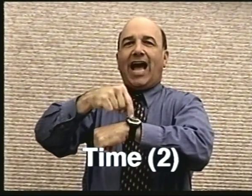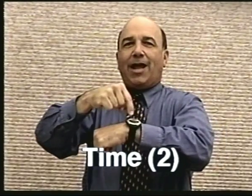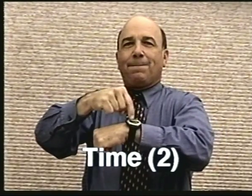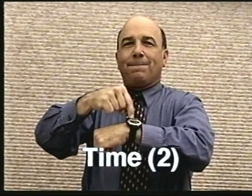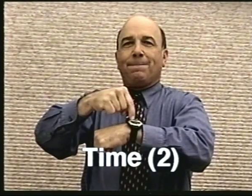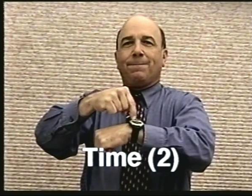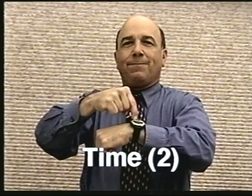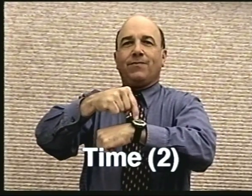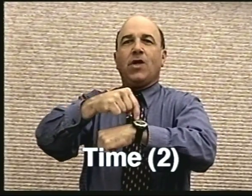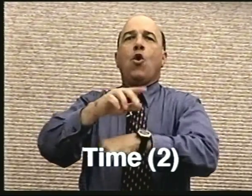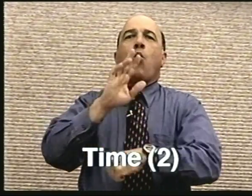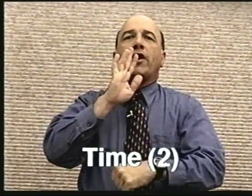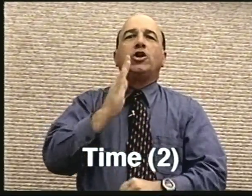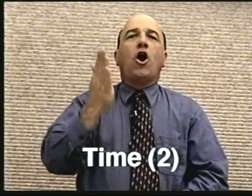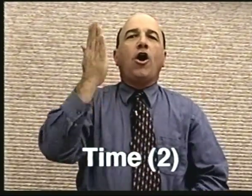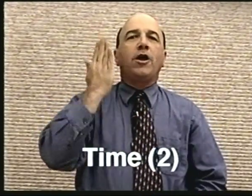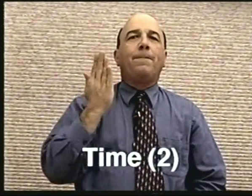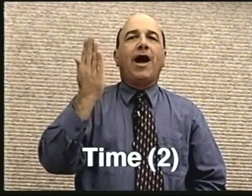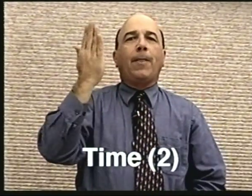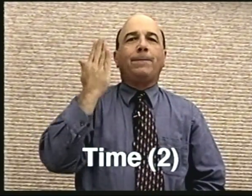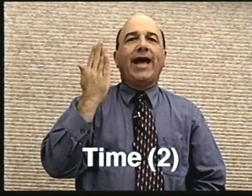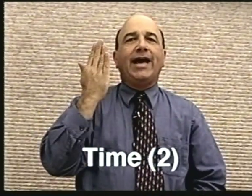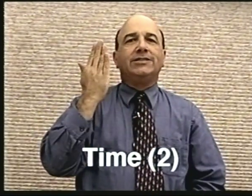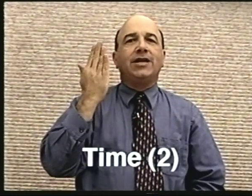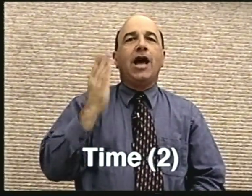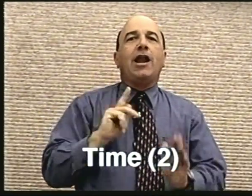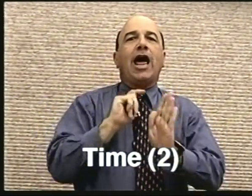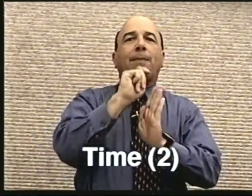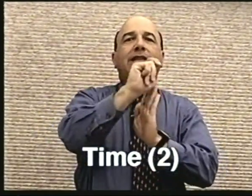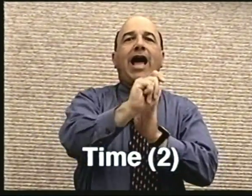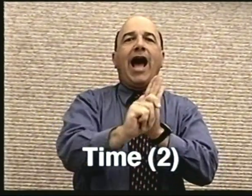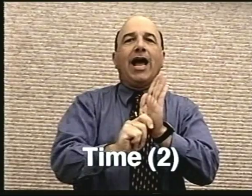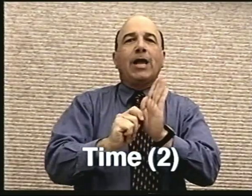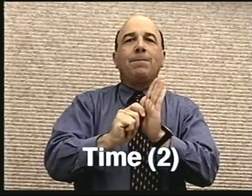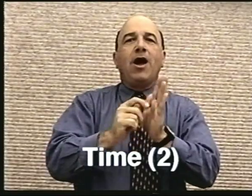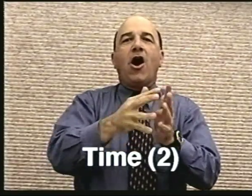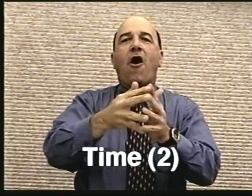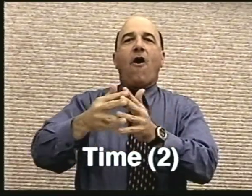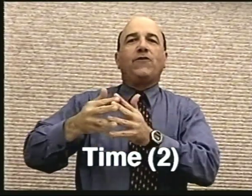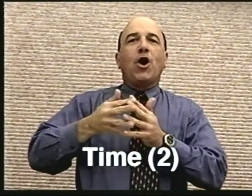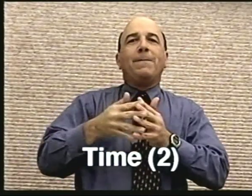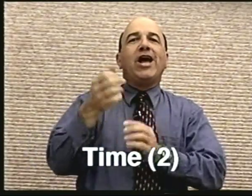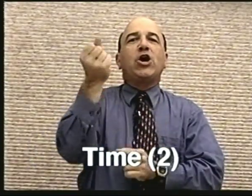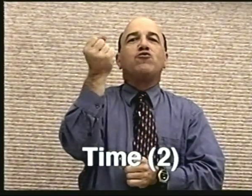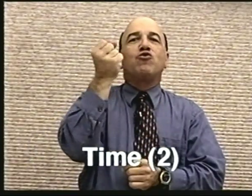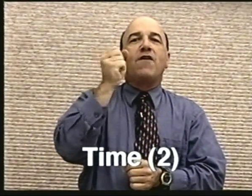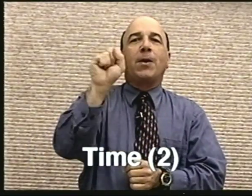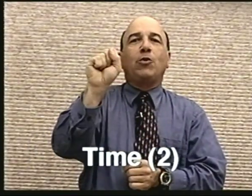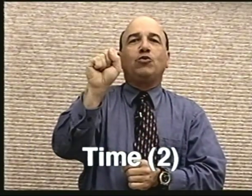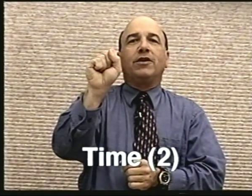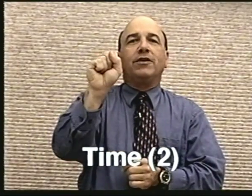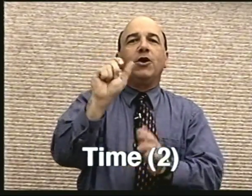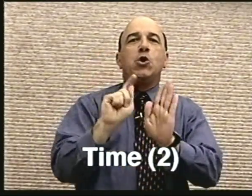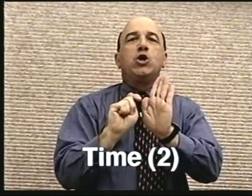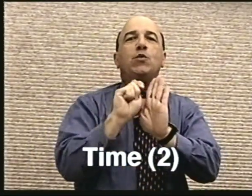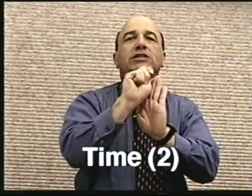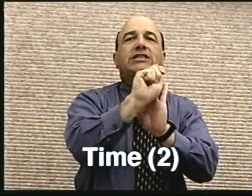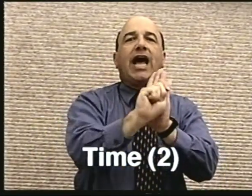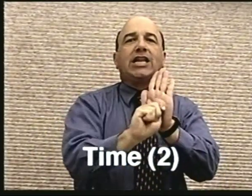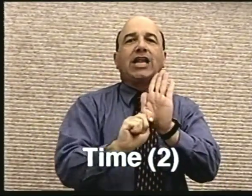Time. When you're talking about the past, like the time of the American Revolution, you would sign